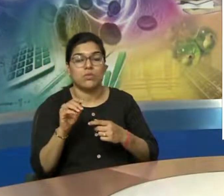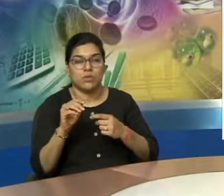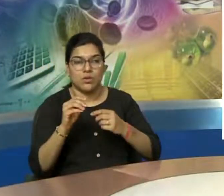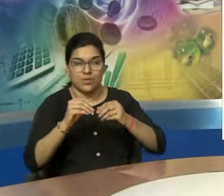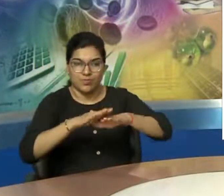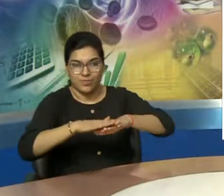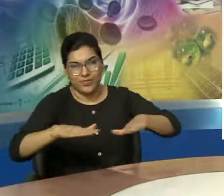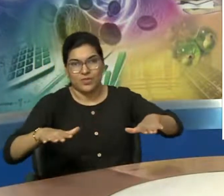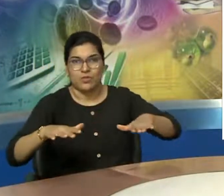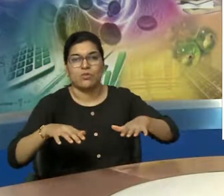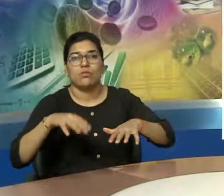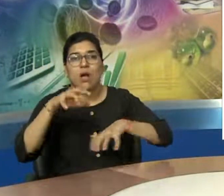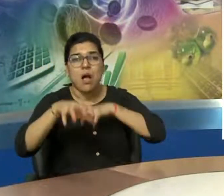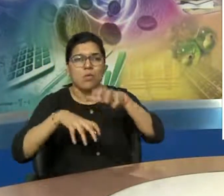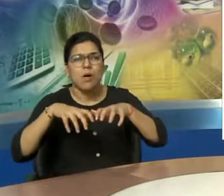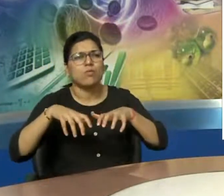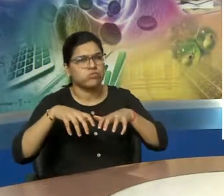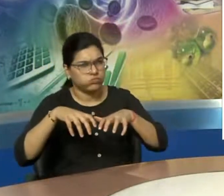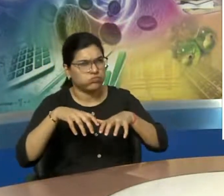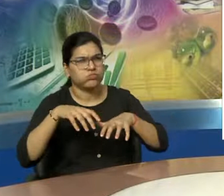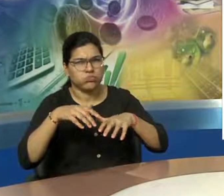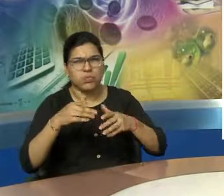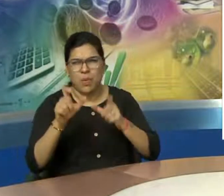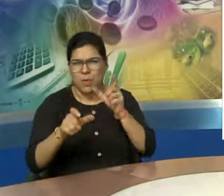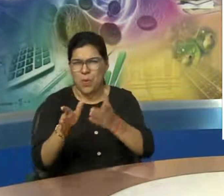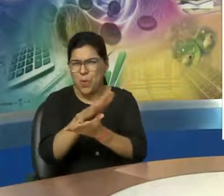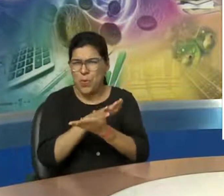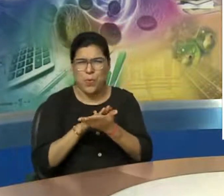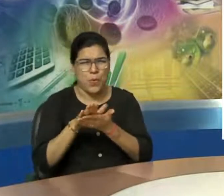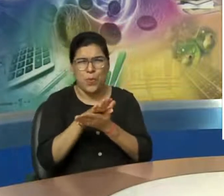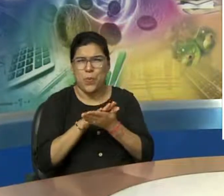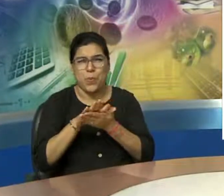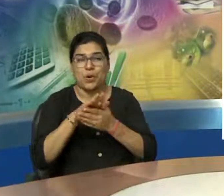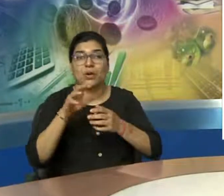How do they come in the earth? With the formation